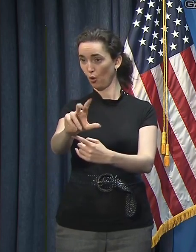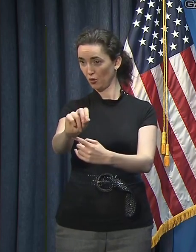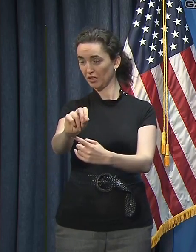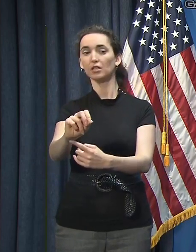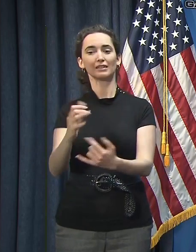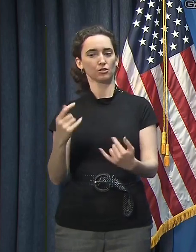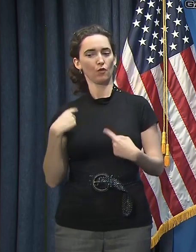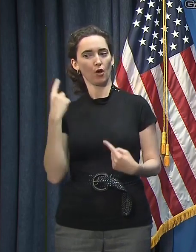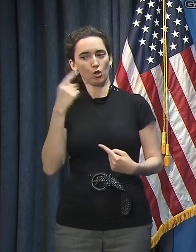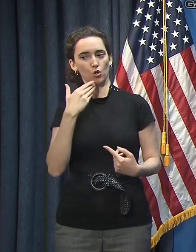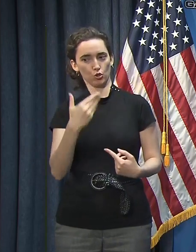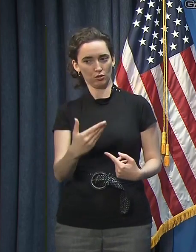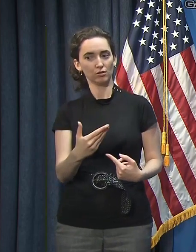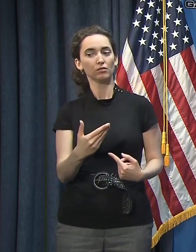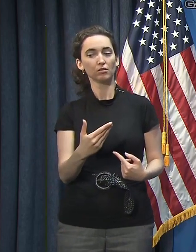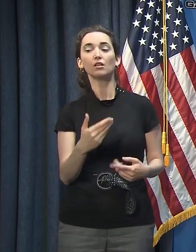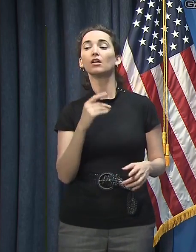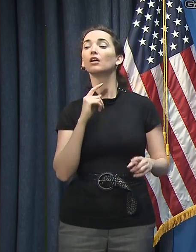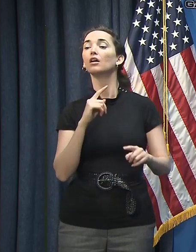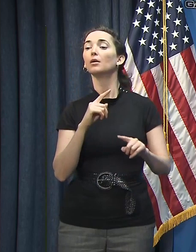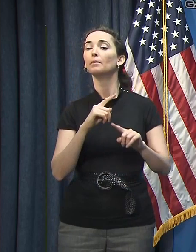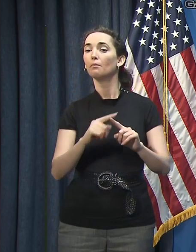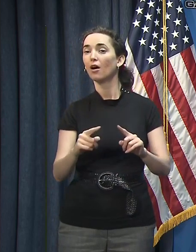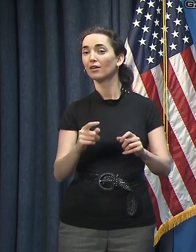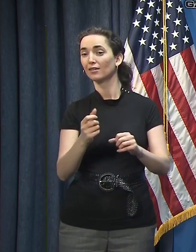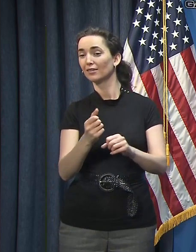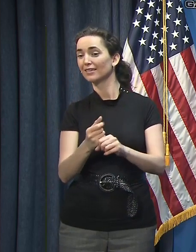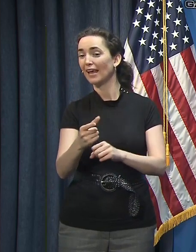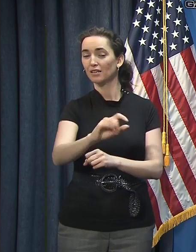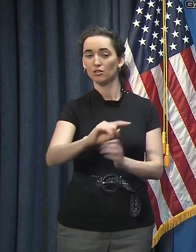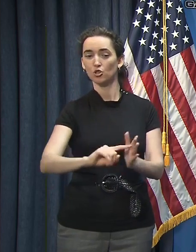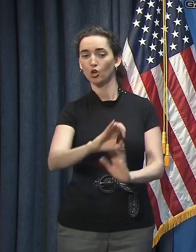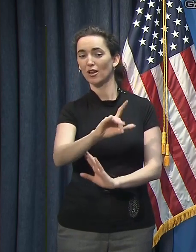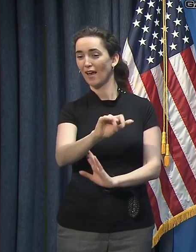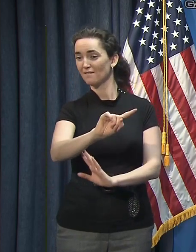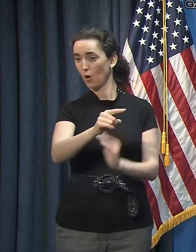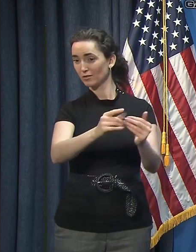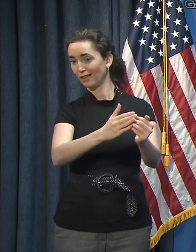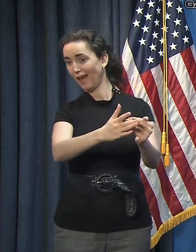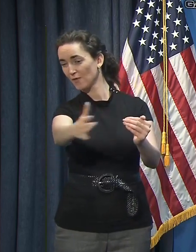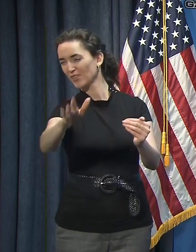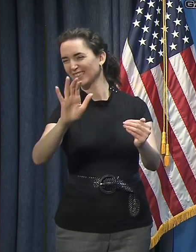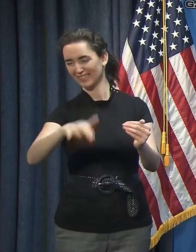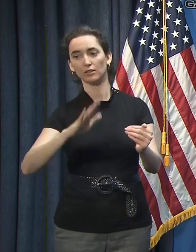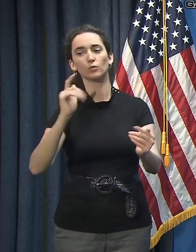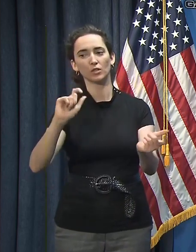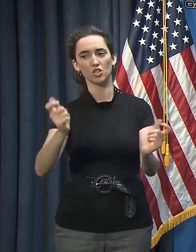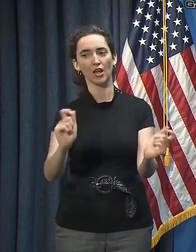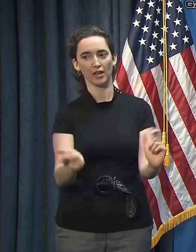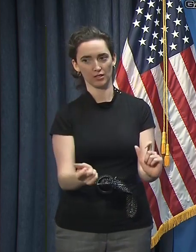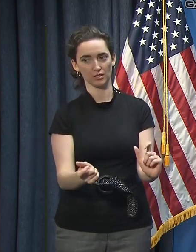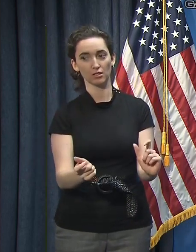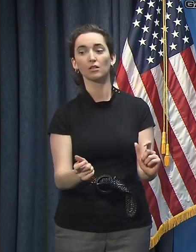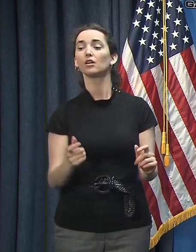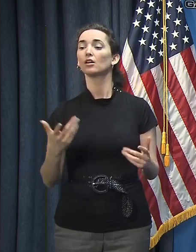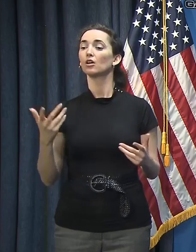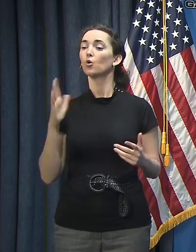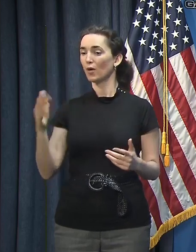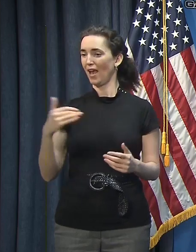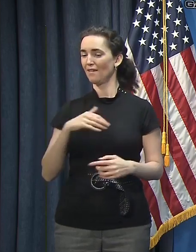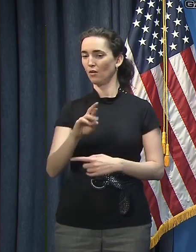the changes will likely come for will be the year that starts July 1st, and of course we have to have that REC meeting, and then that's